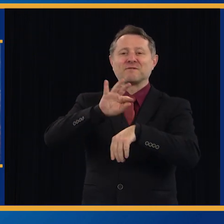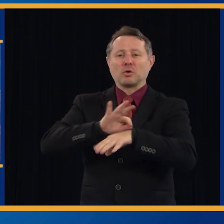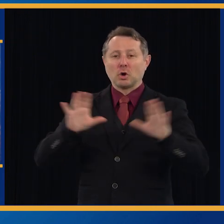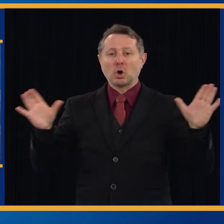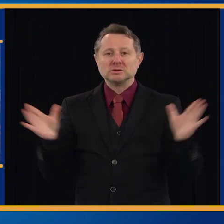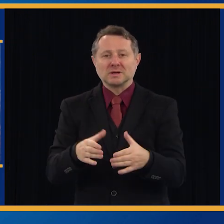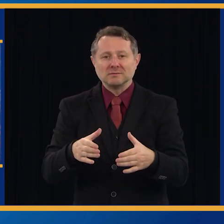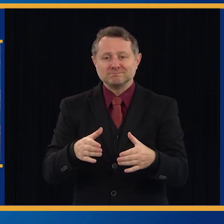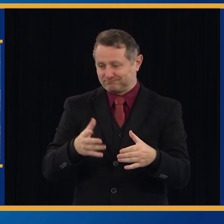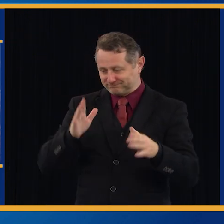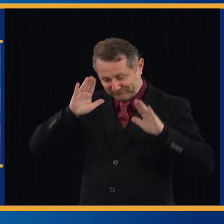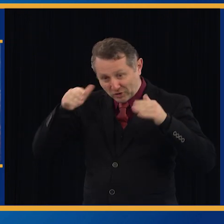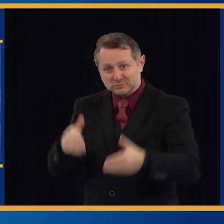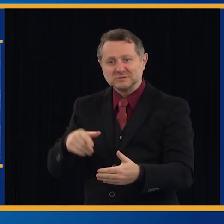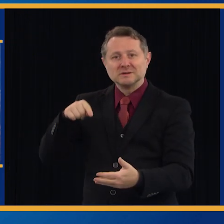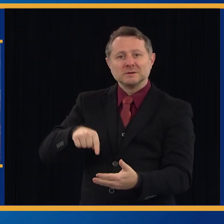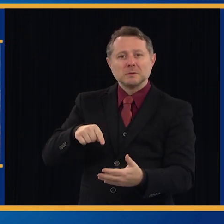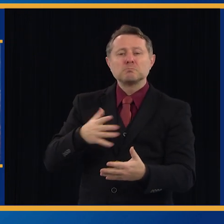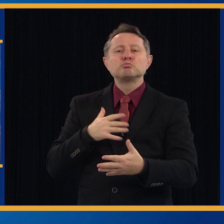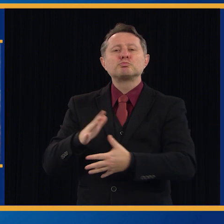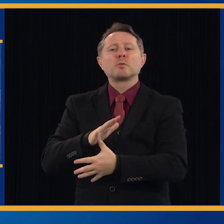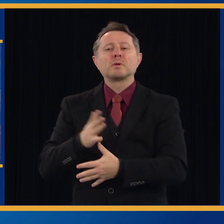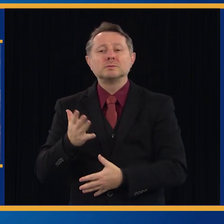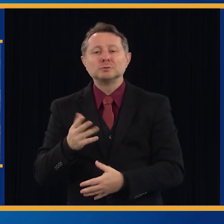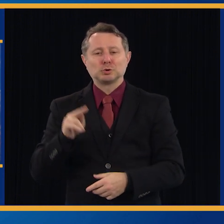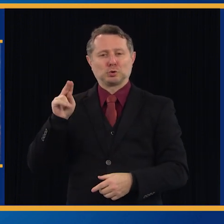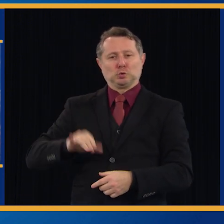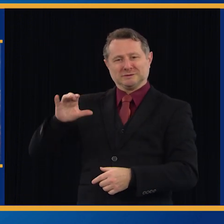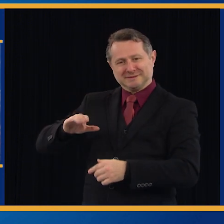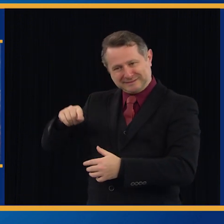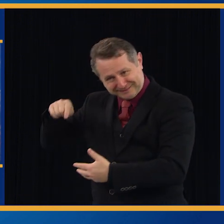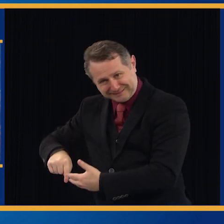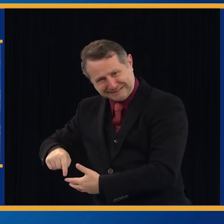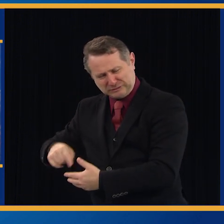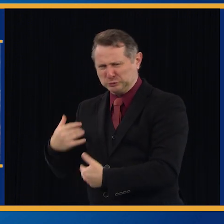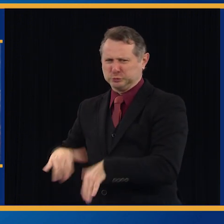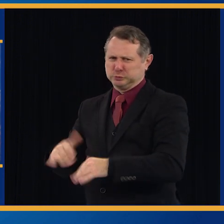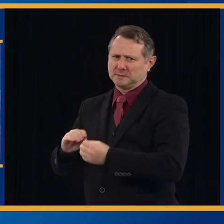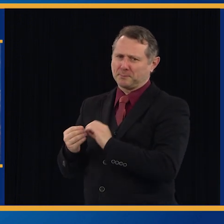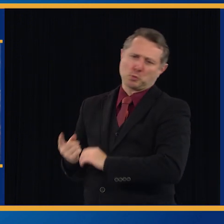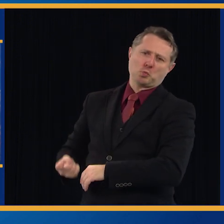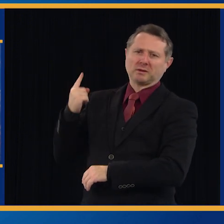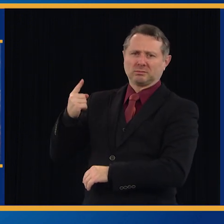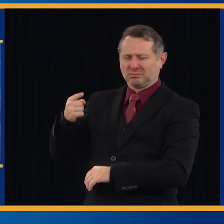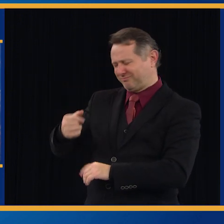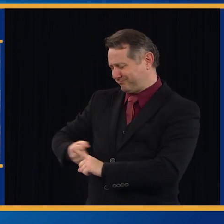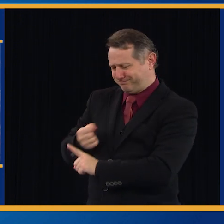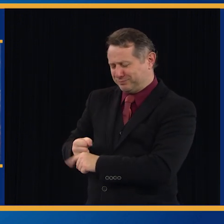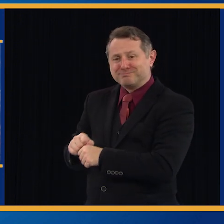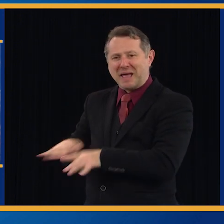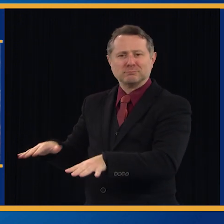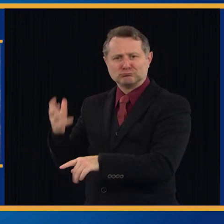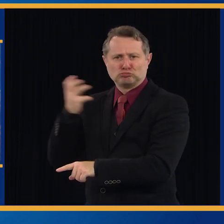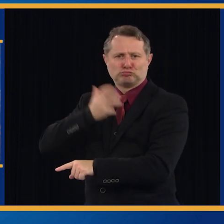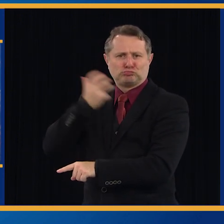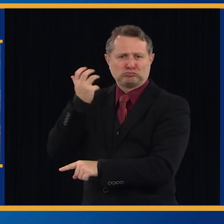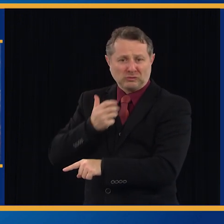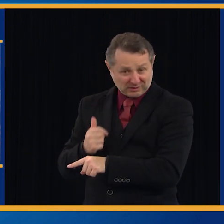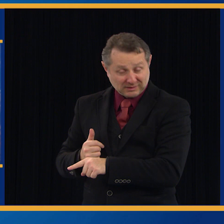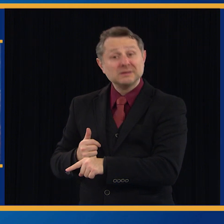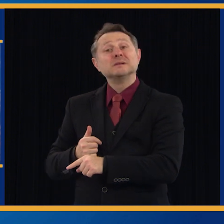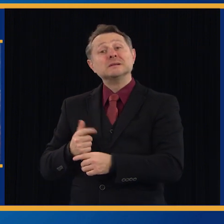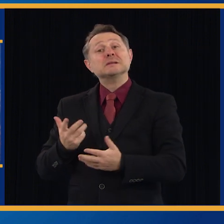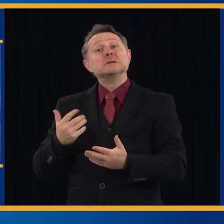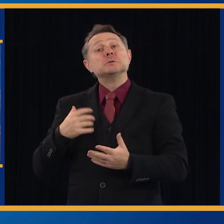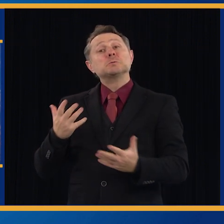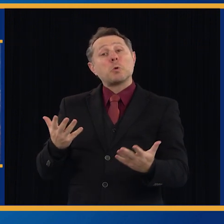York, which has been the most effective area, and led by the state with